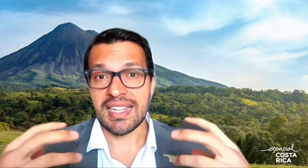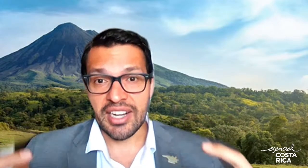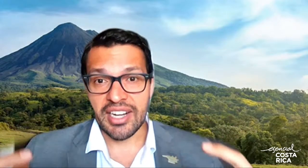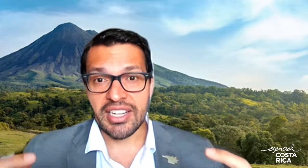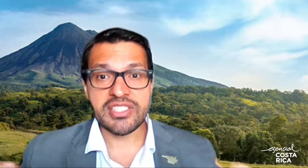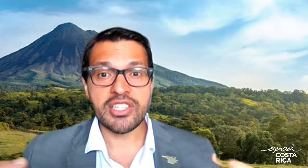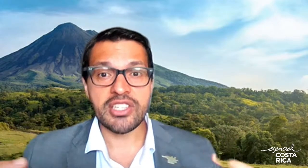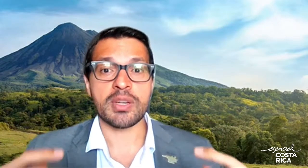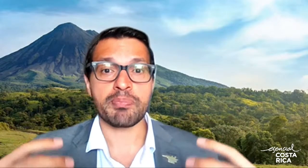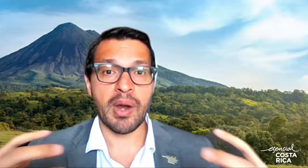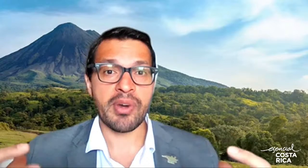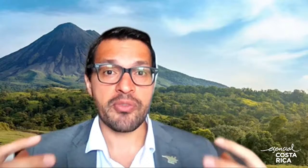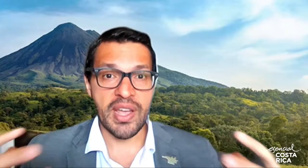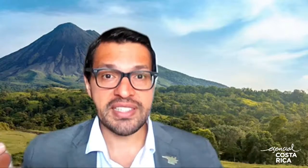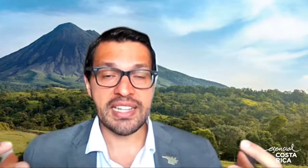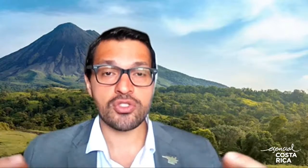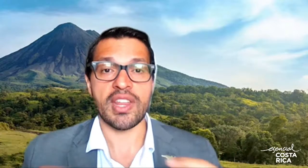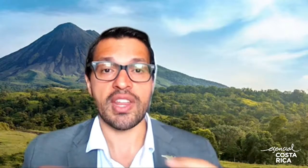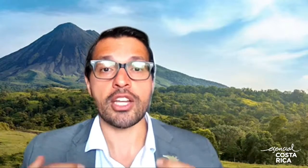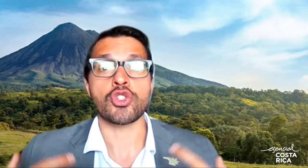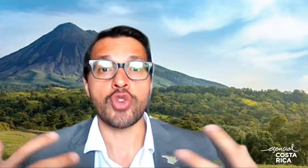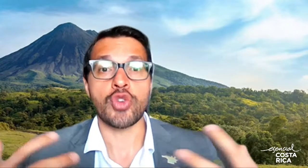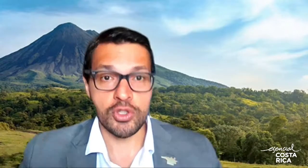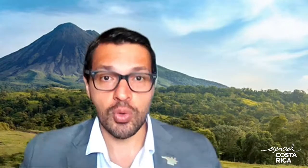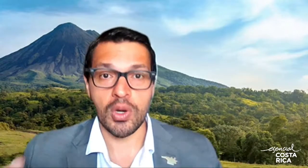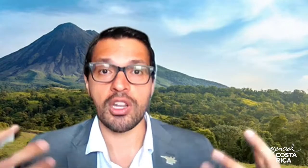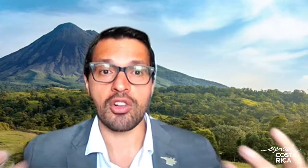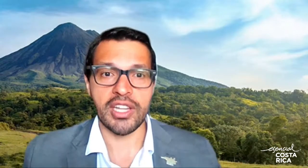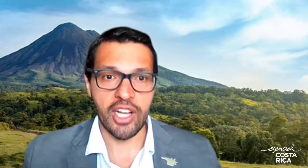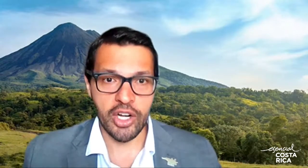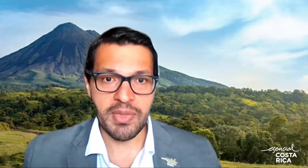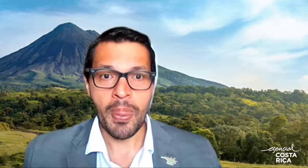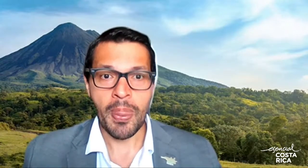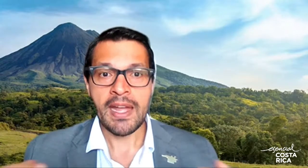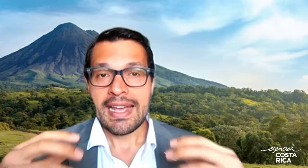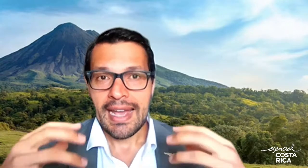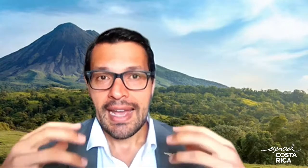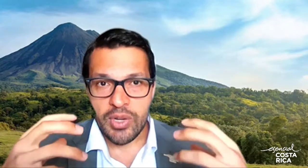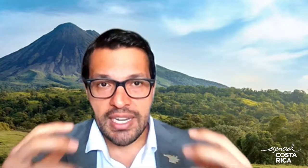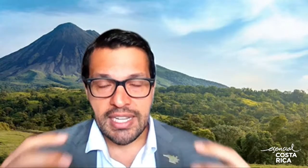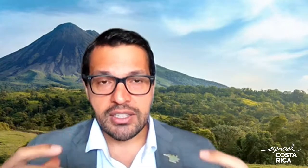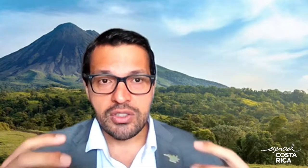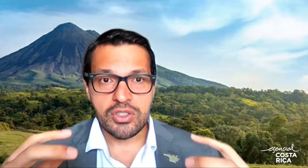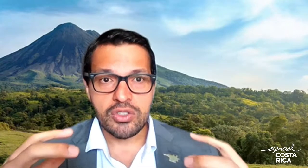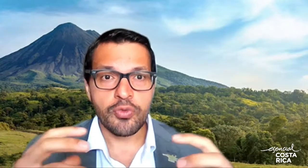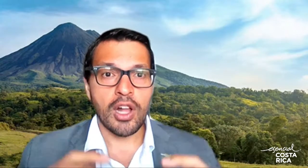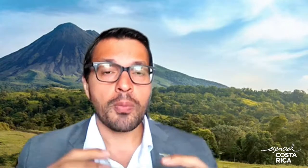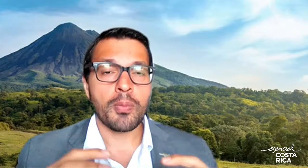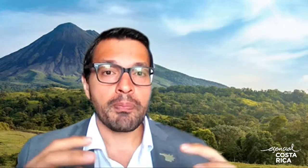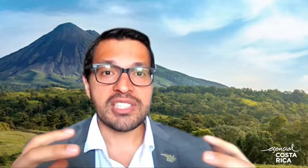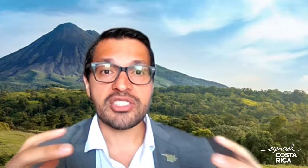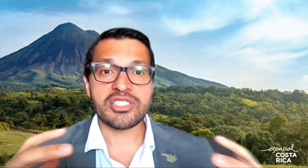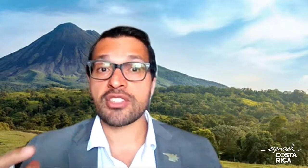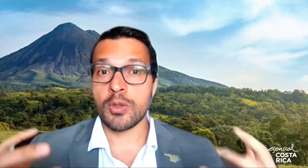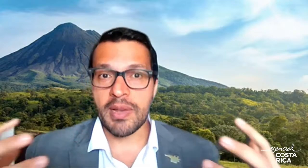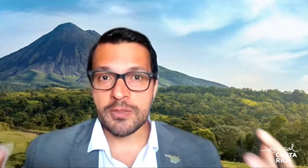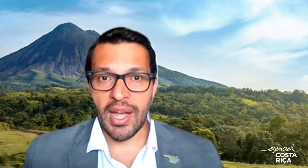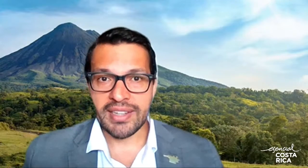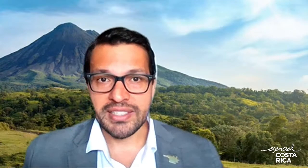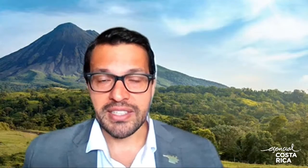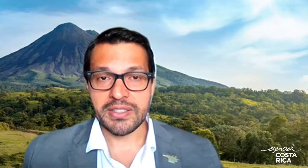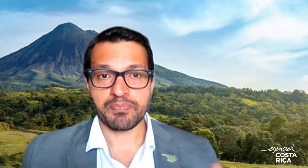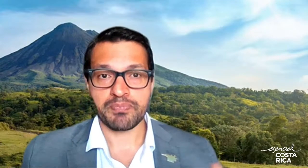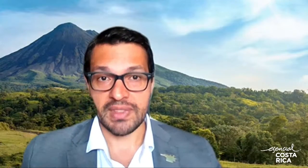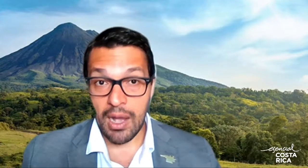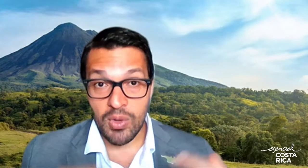policies that target visitors and permanent residents so they can contribute to our local economy. And we need to follow international